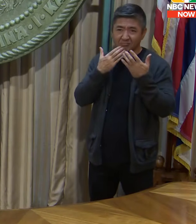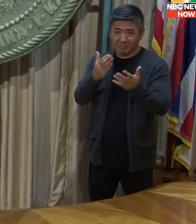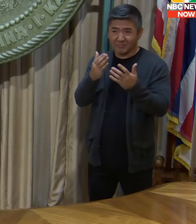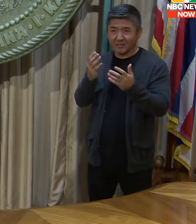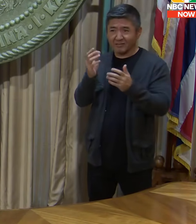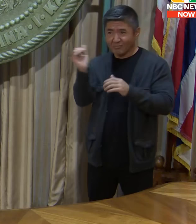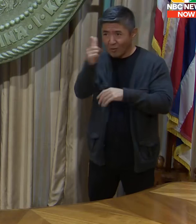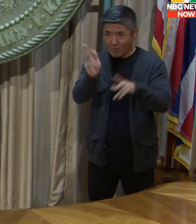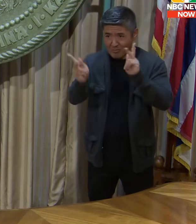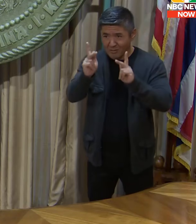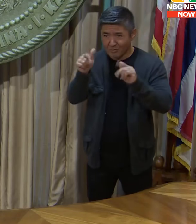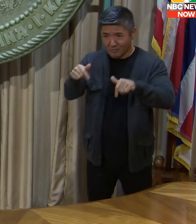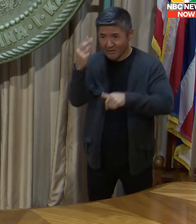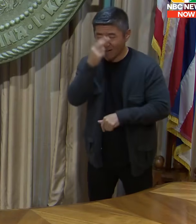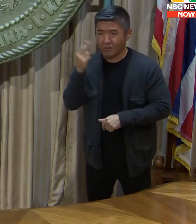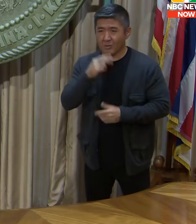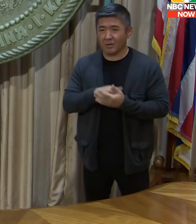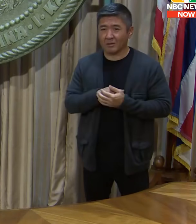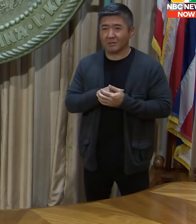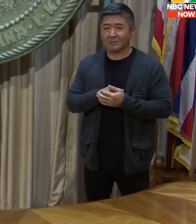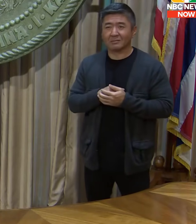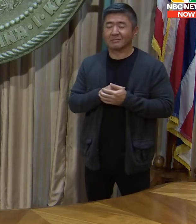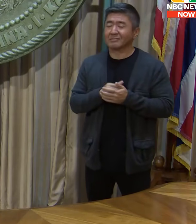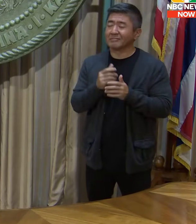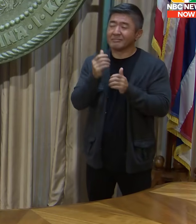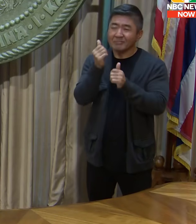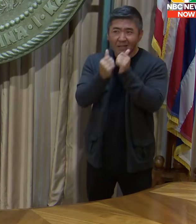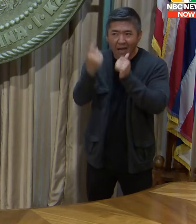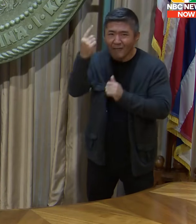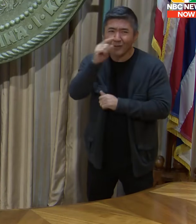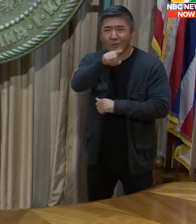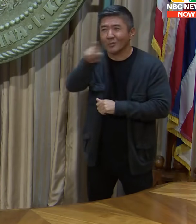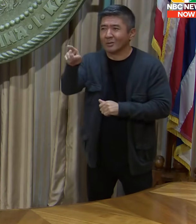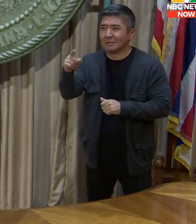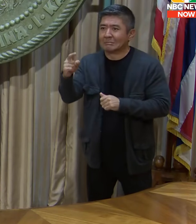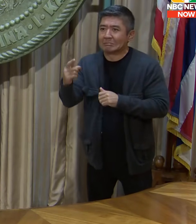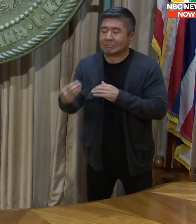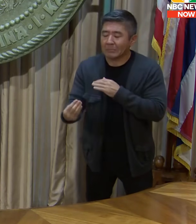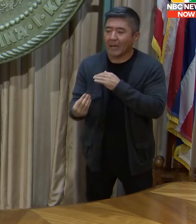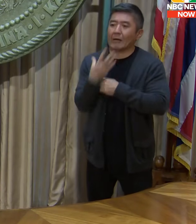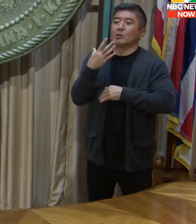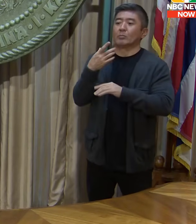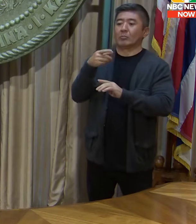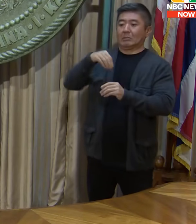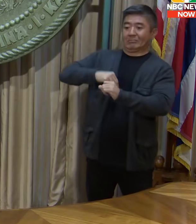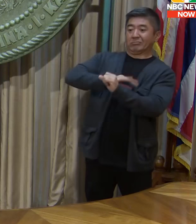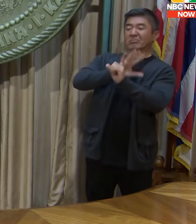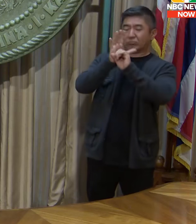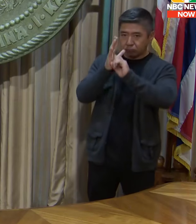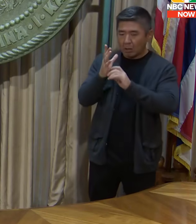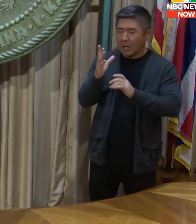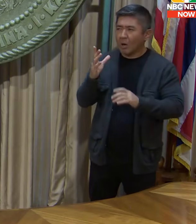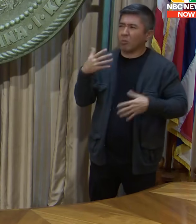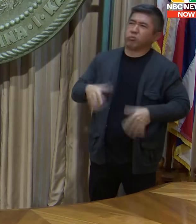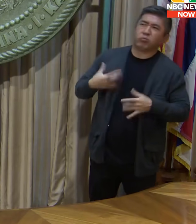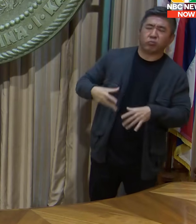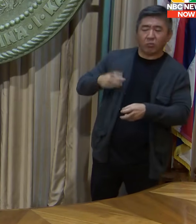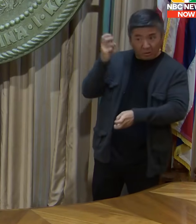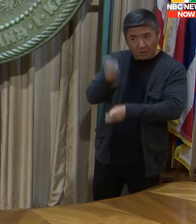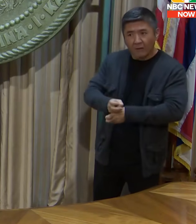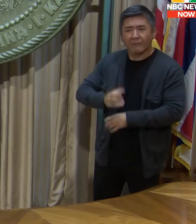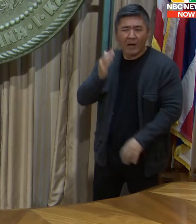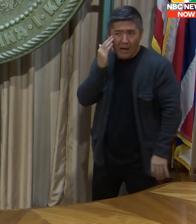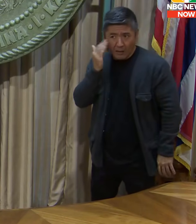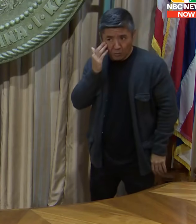that each and every one of you have been impacted by this COVID-19 pandemic. I want to assure you and